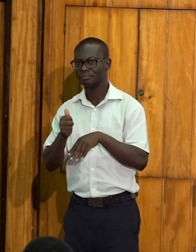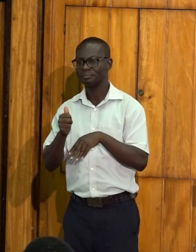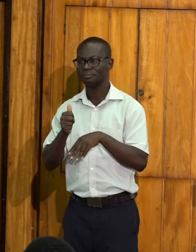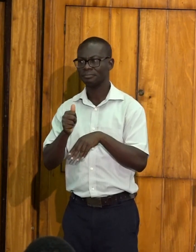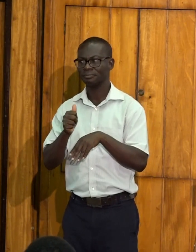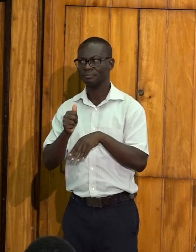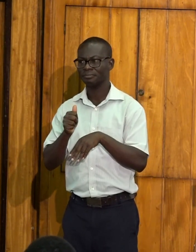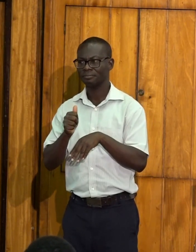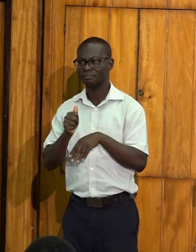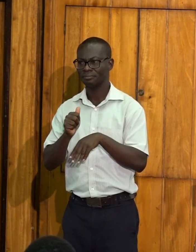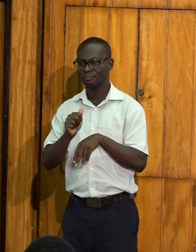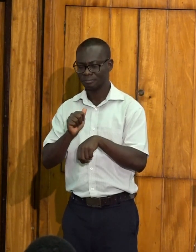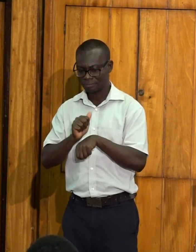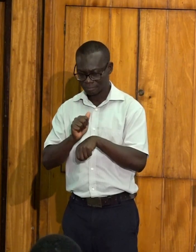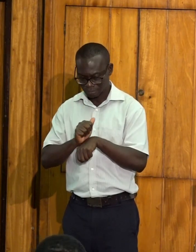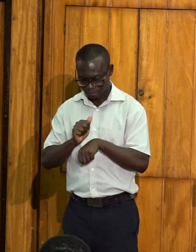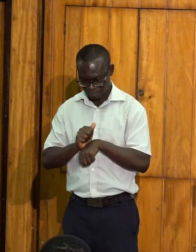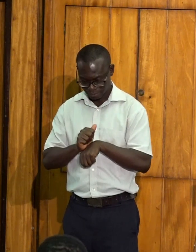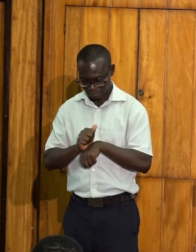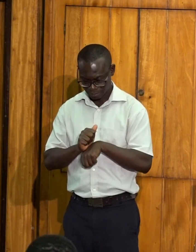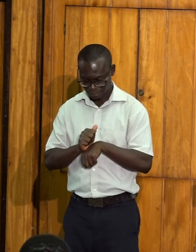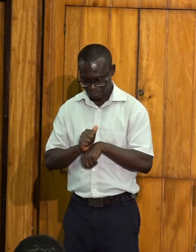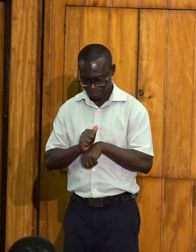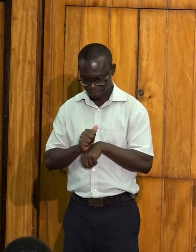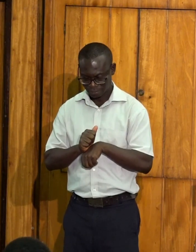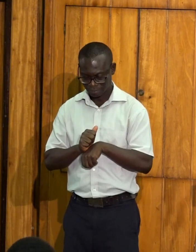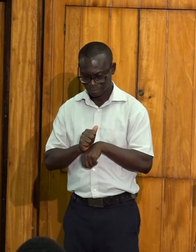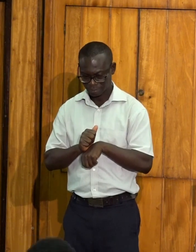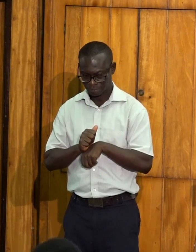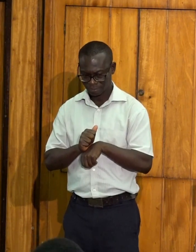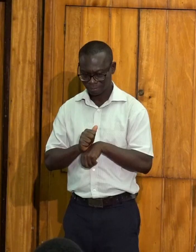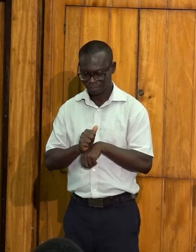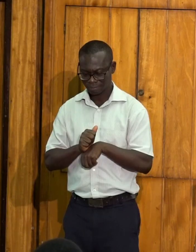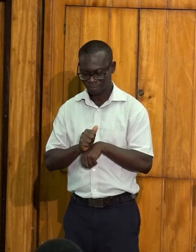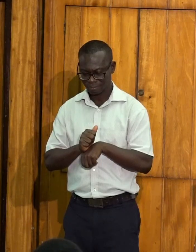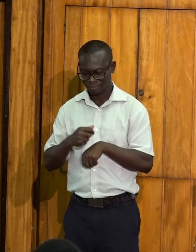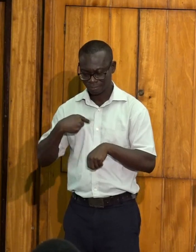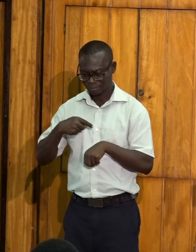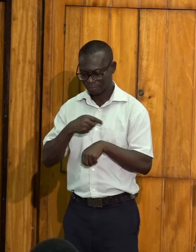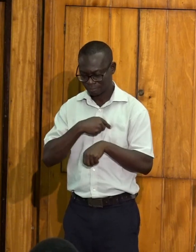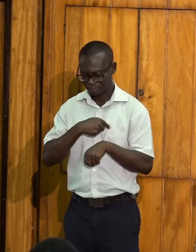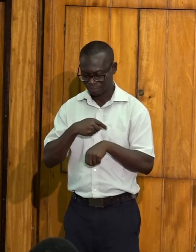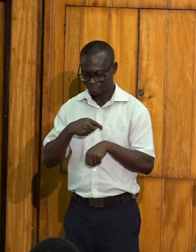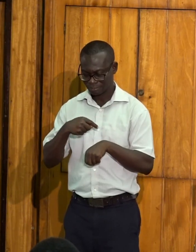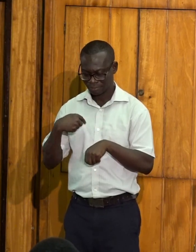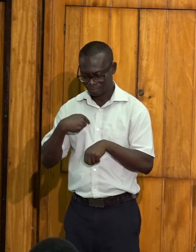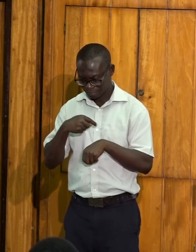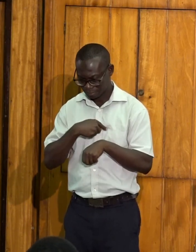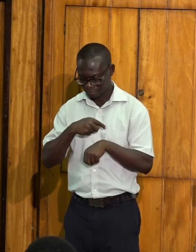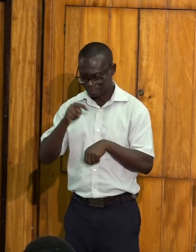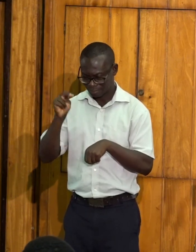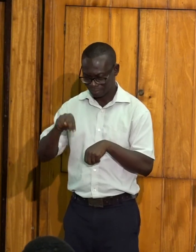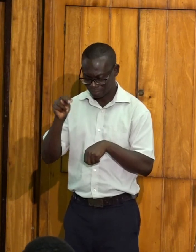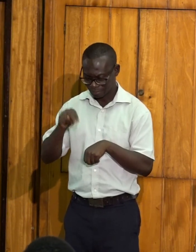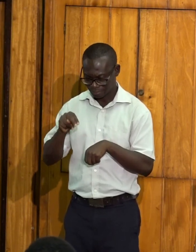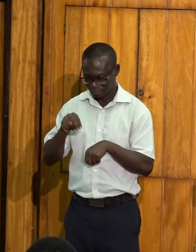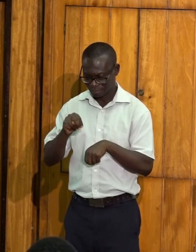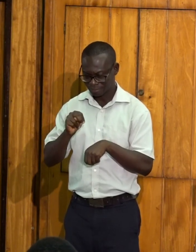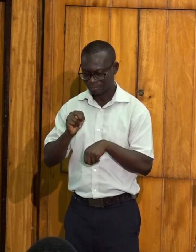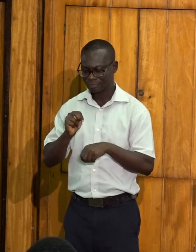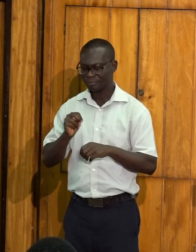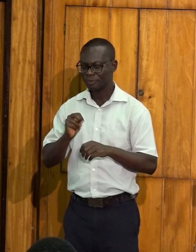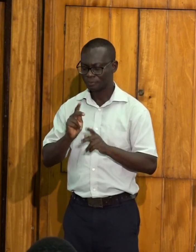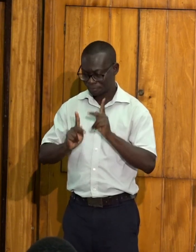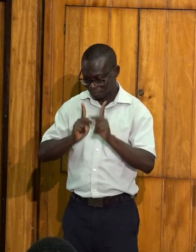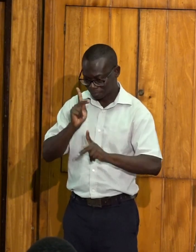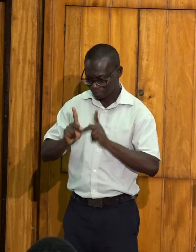then the emotional burden is falling through the cracks. We need to equip people to deal with the emotional burden.